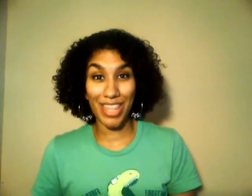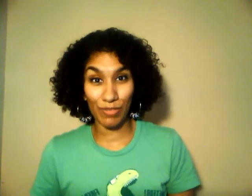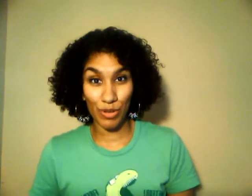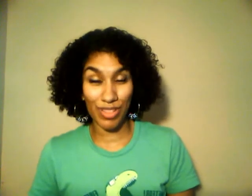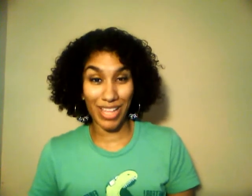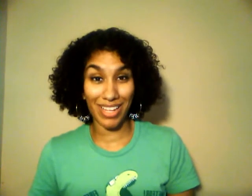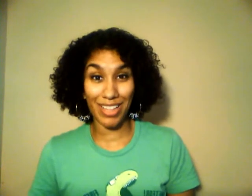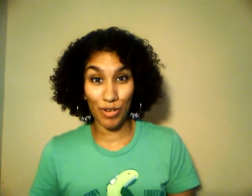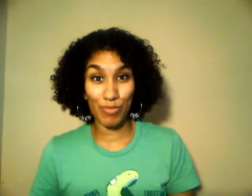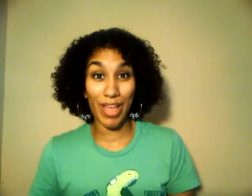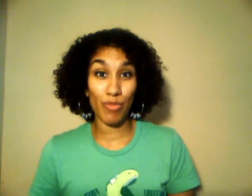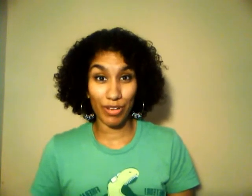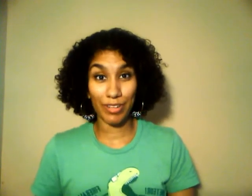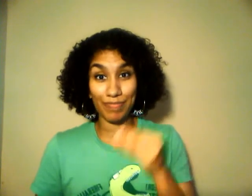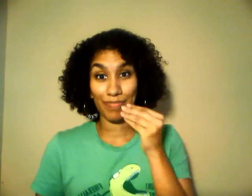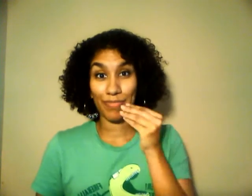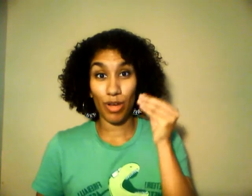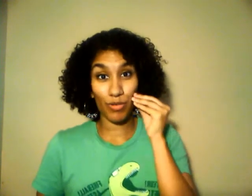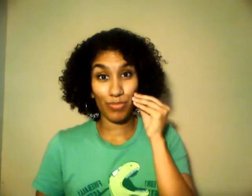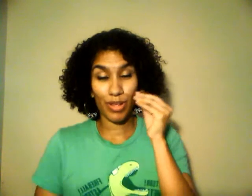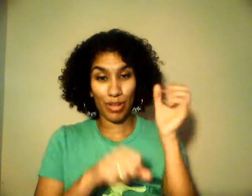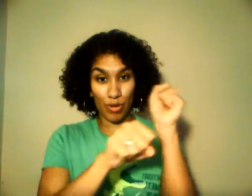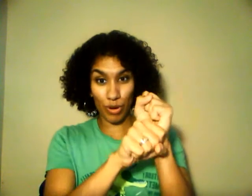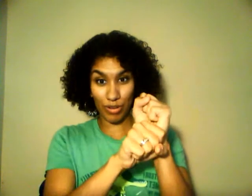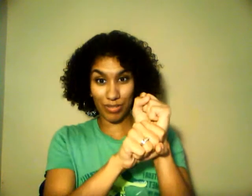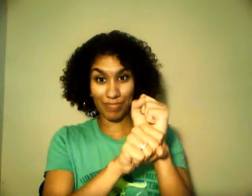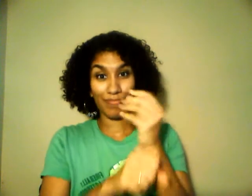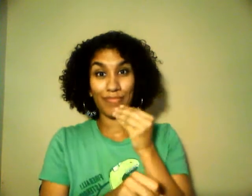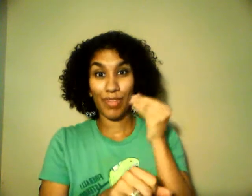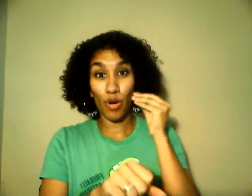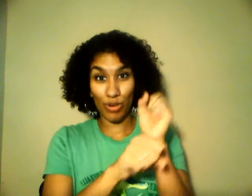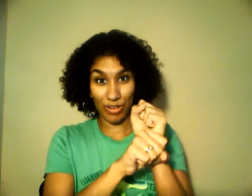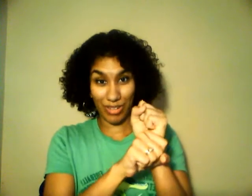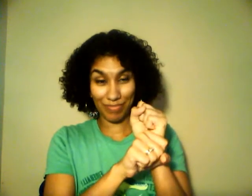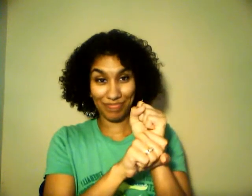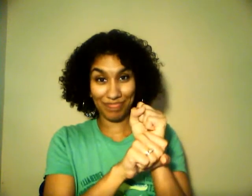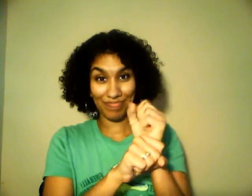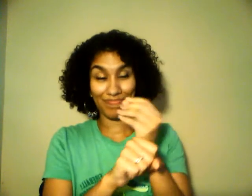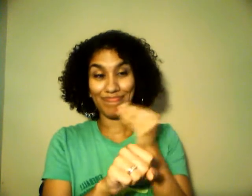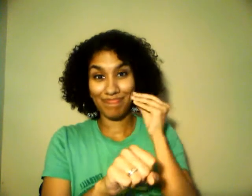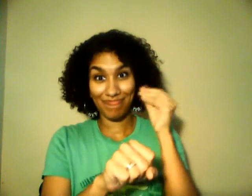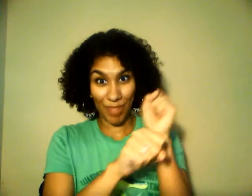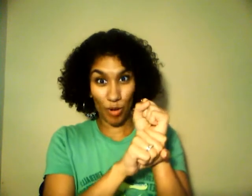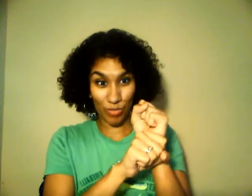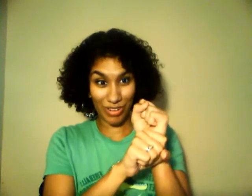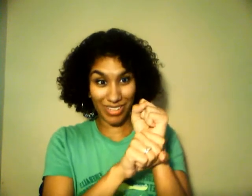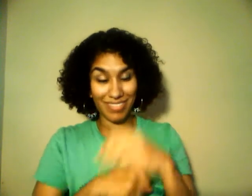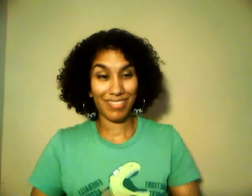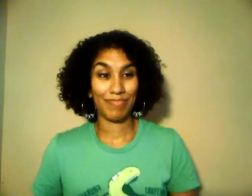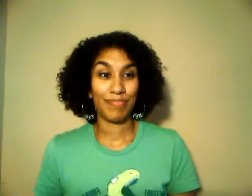of two signs. Home and work. Home. Work. Homework. Homework. Homework.